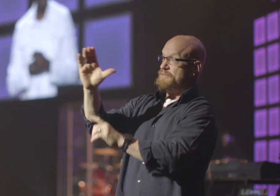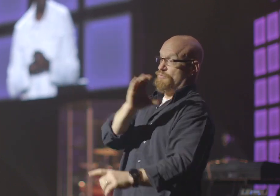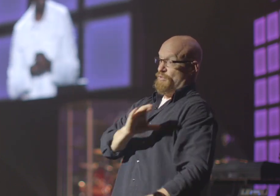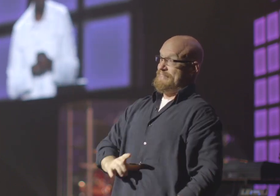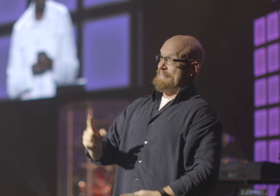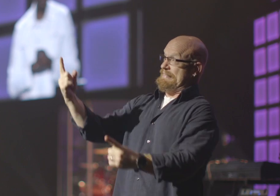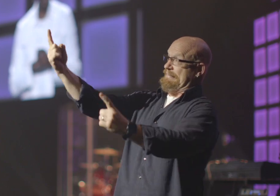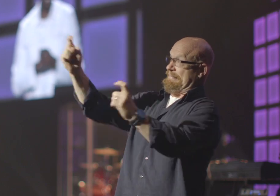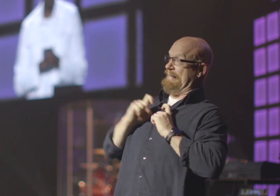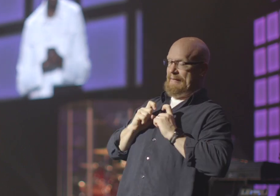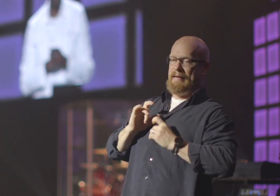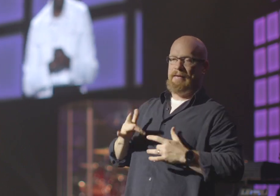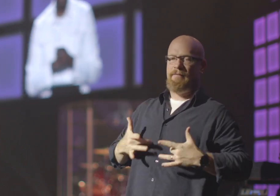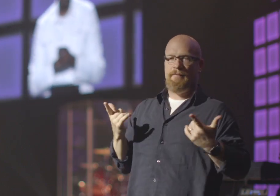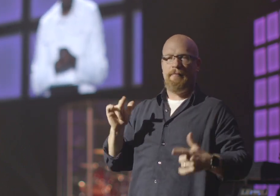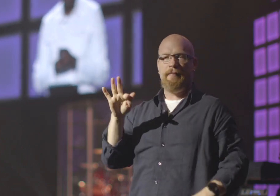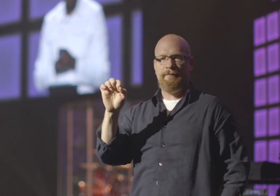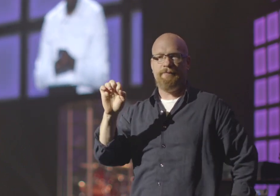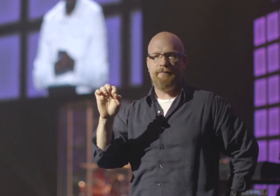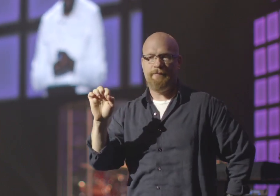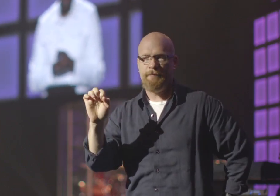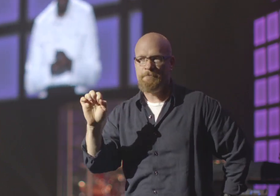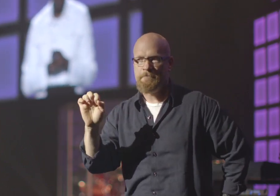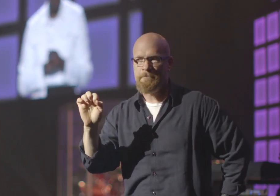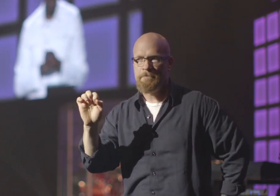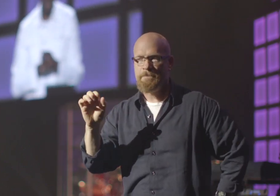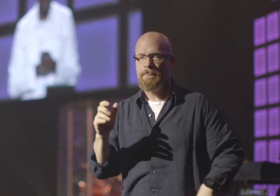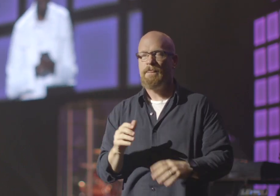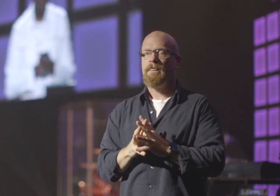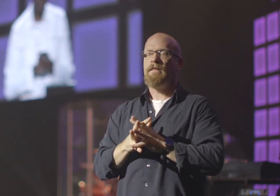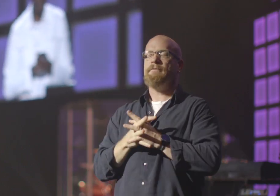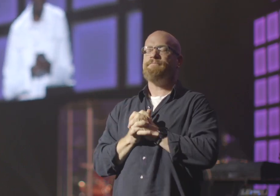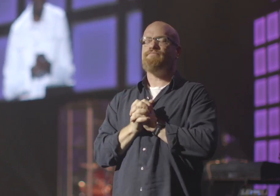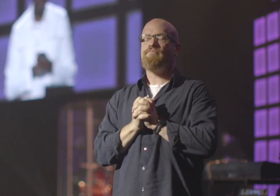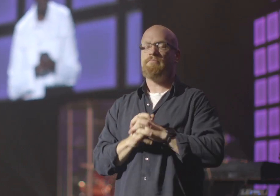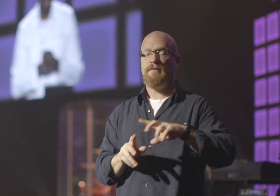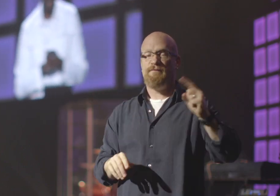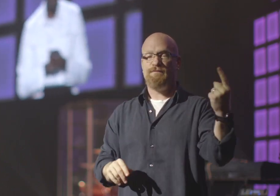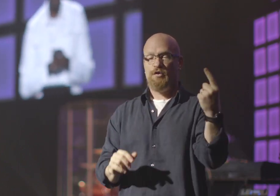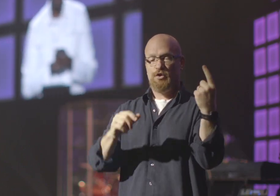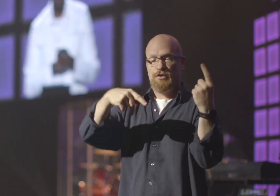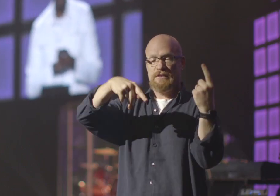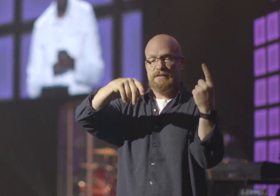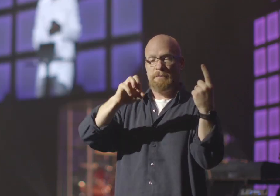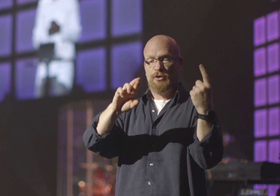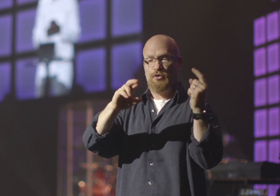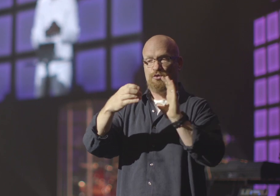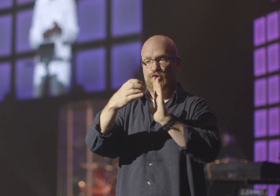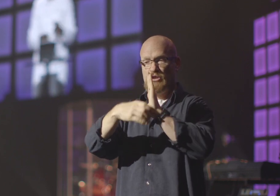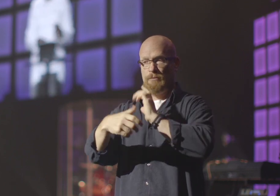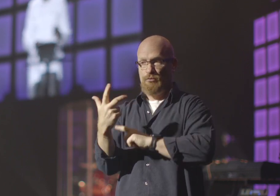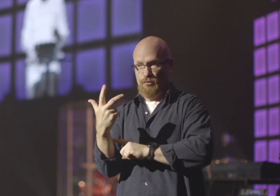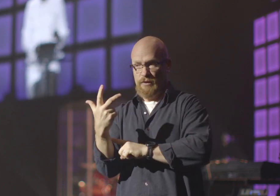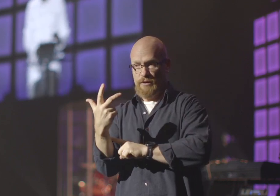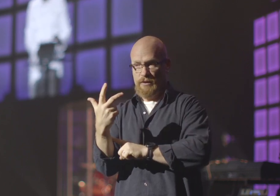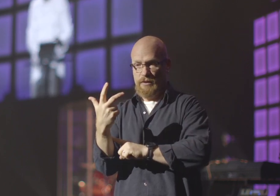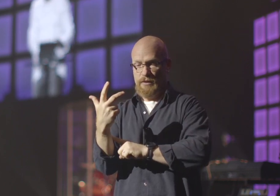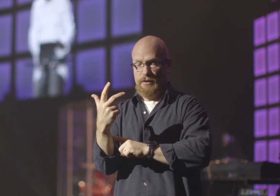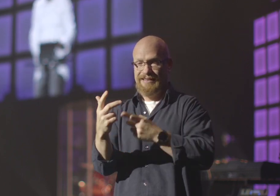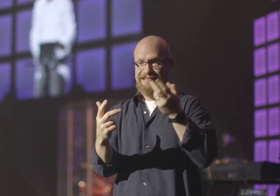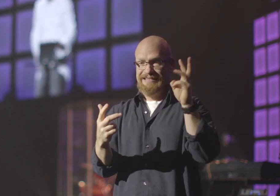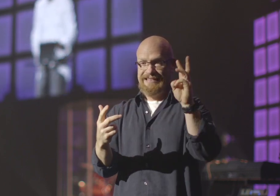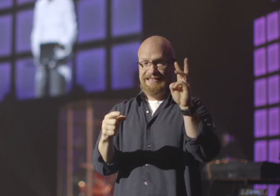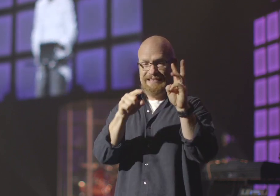the foundational scripture that I'll be using this morning, 1 Peter chapter 3, verse 15